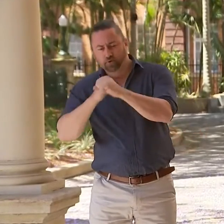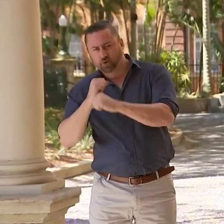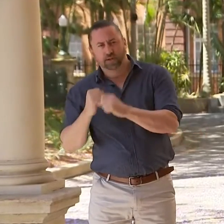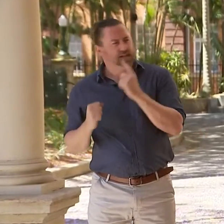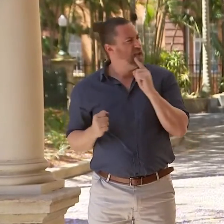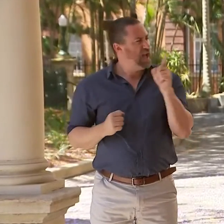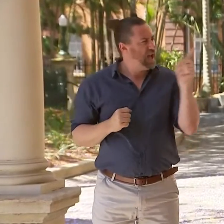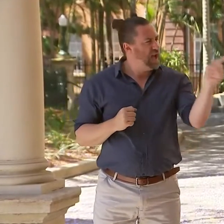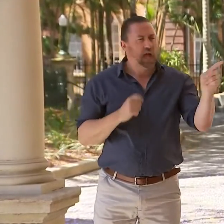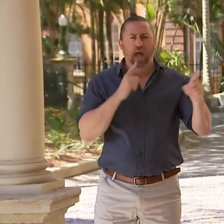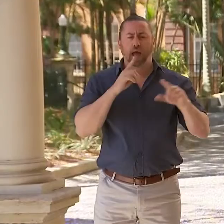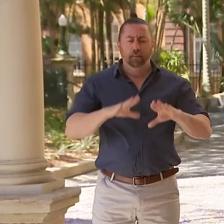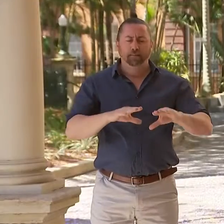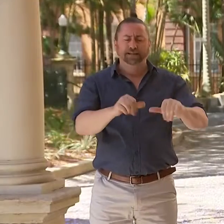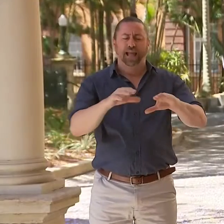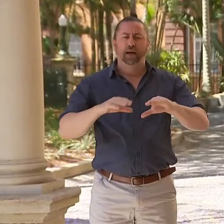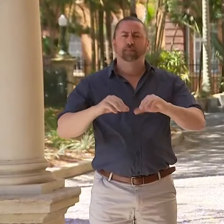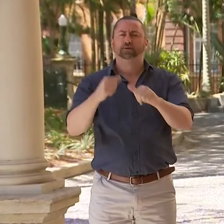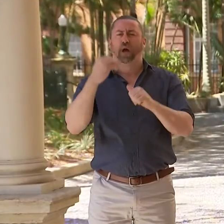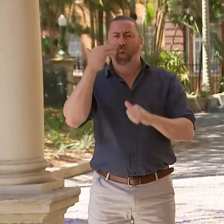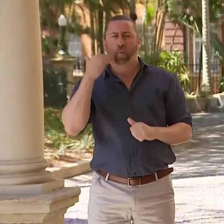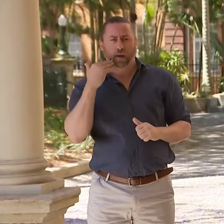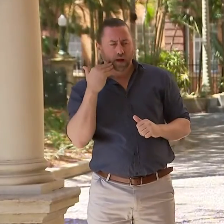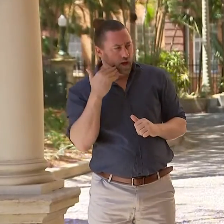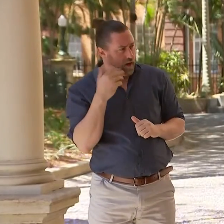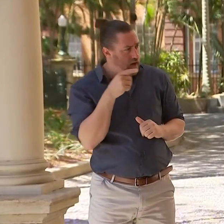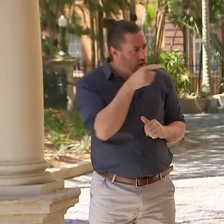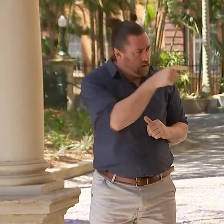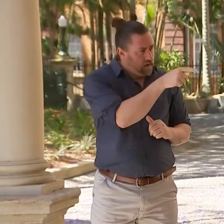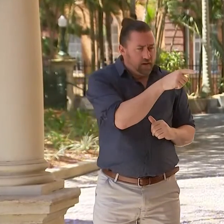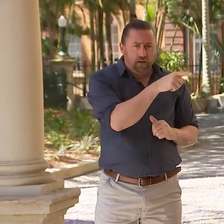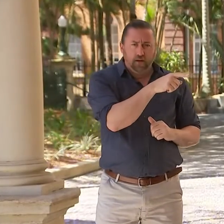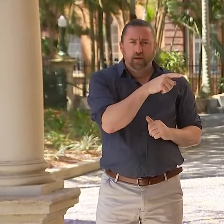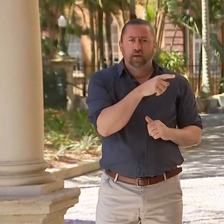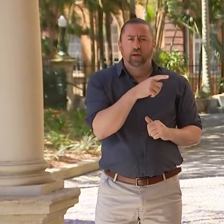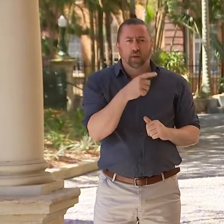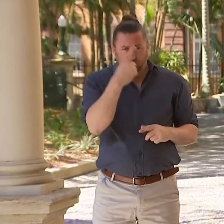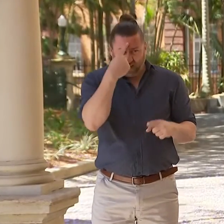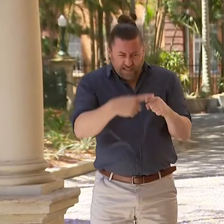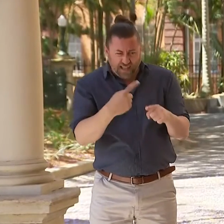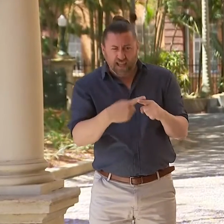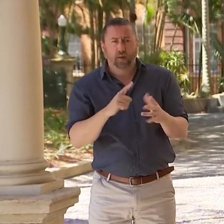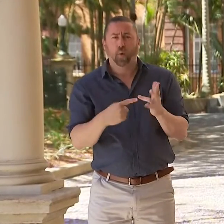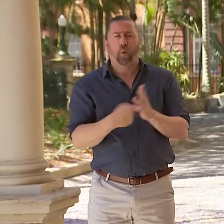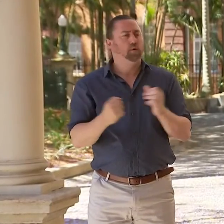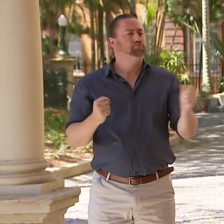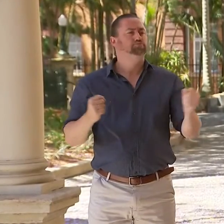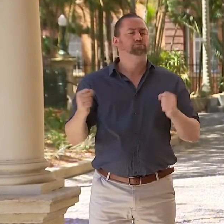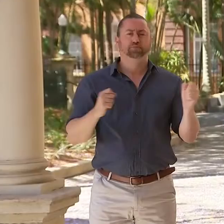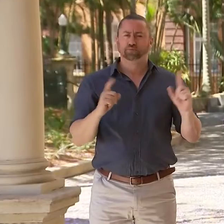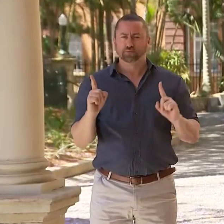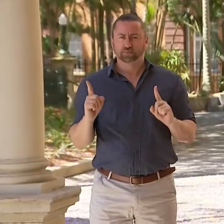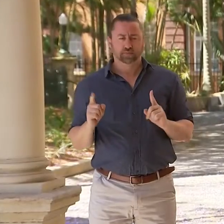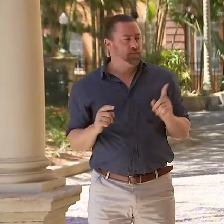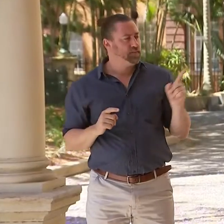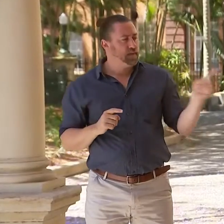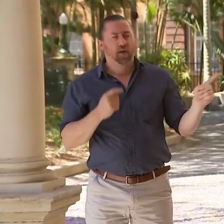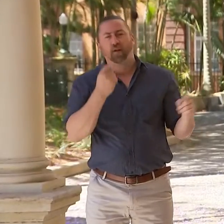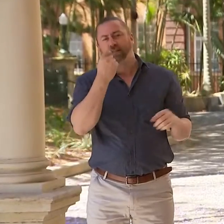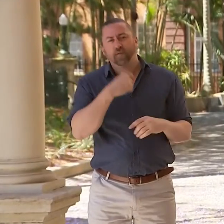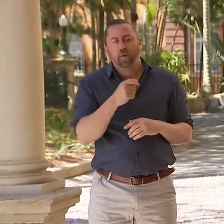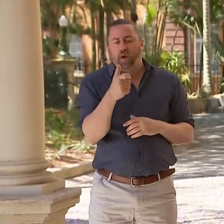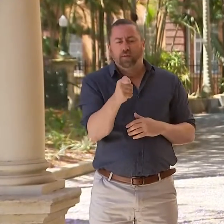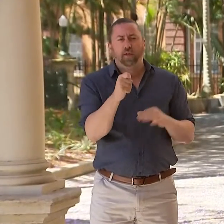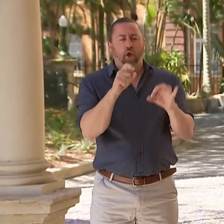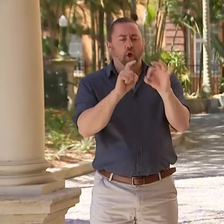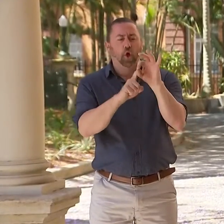was she? And have people been checking in on those exposure sites that we used to be happy there? There's been some check-ins happen,